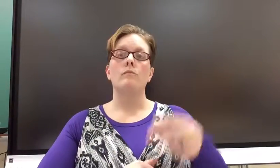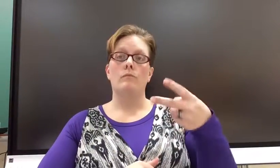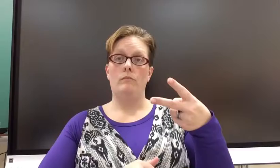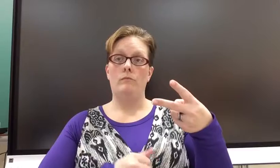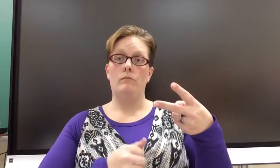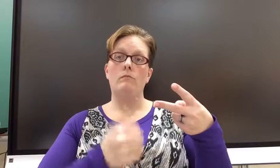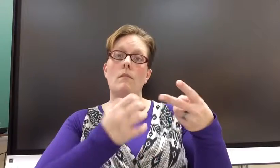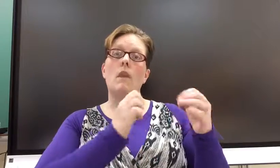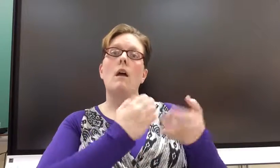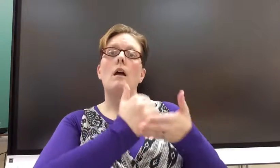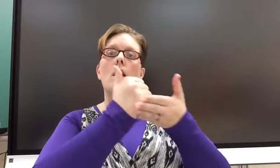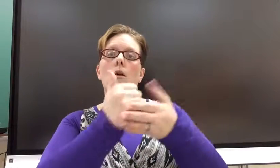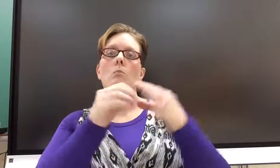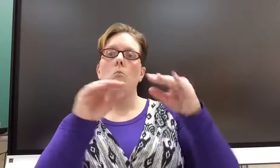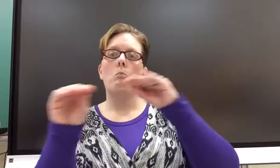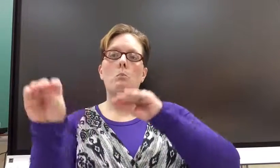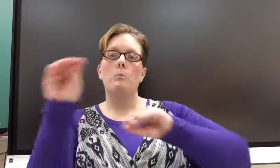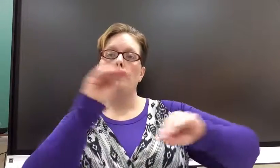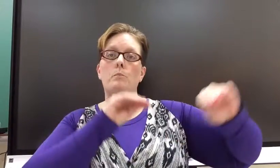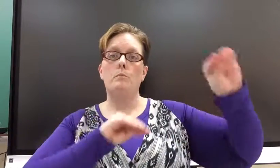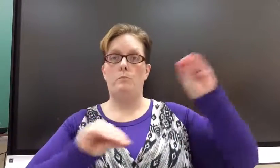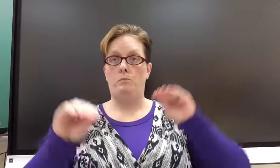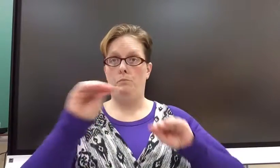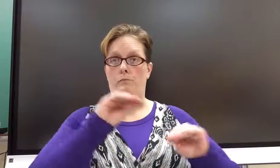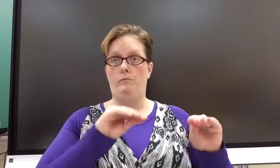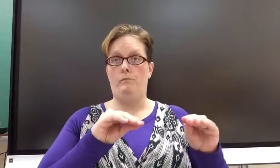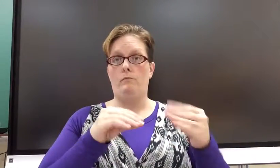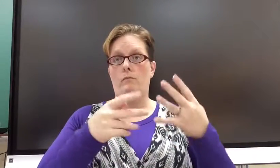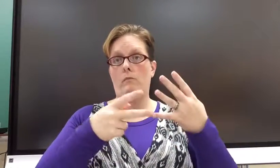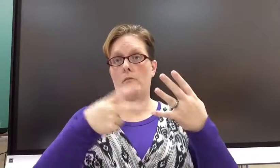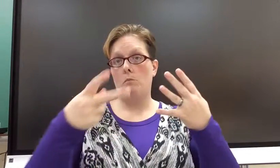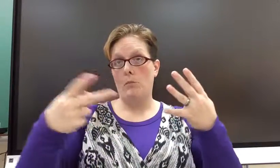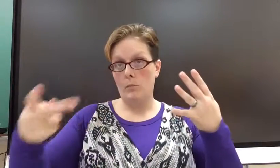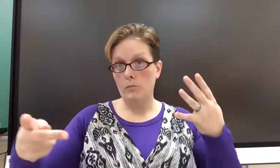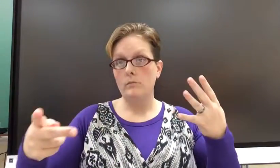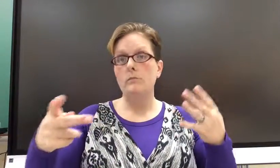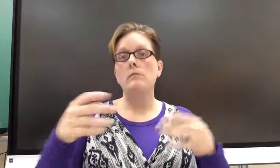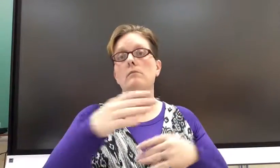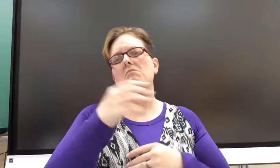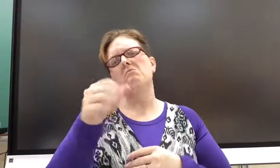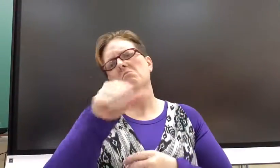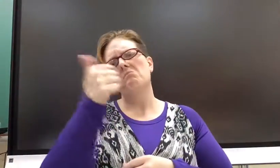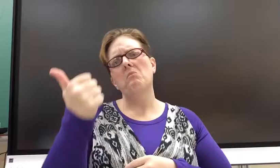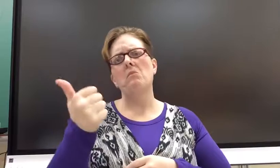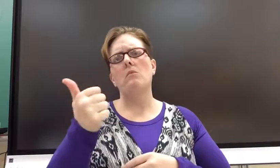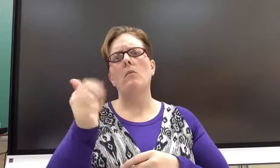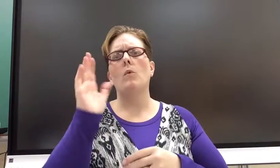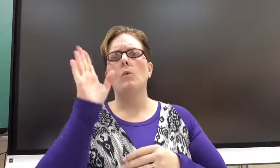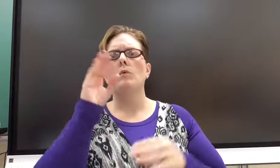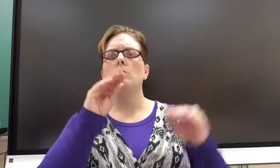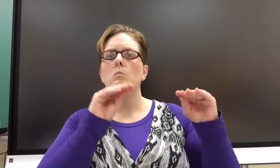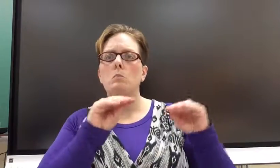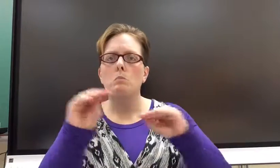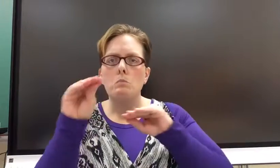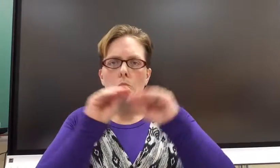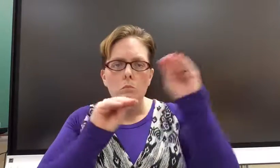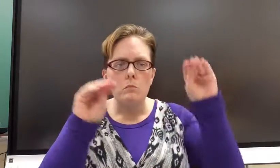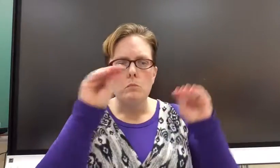useful. They help to move things around the cell, like the proteins and other things that need to be